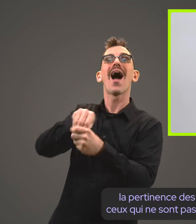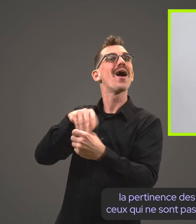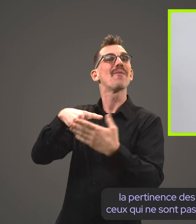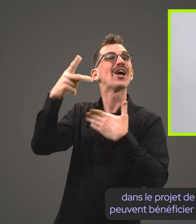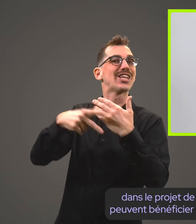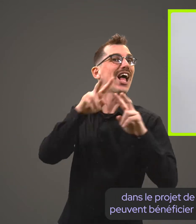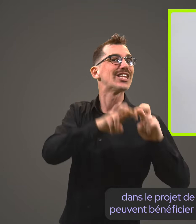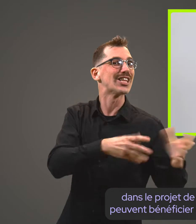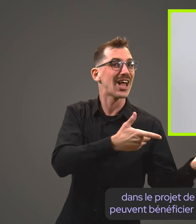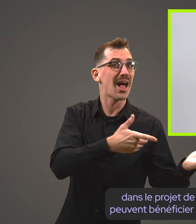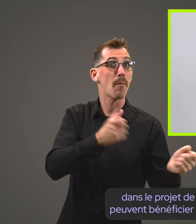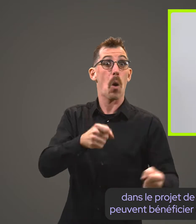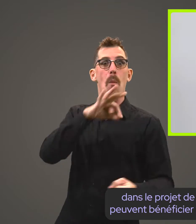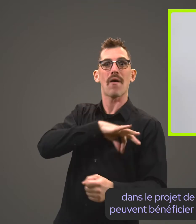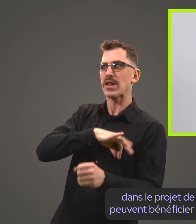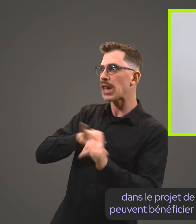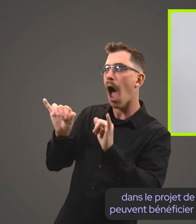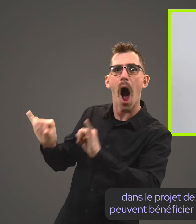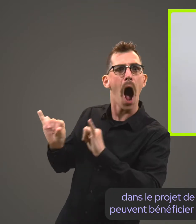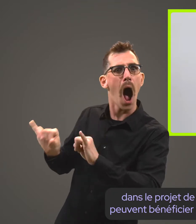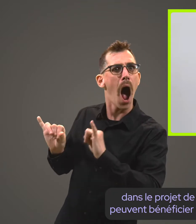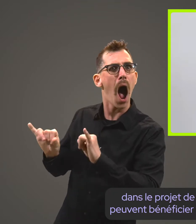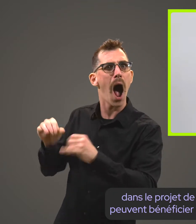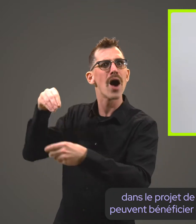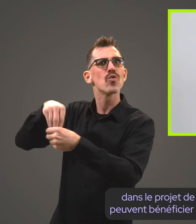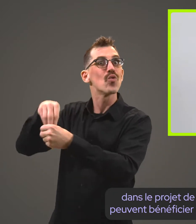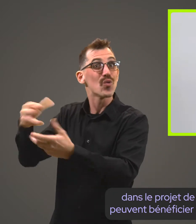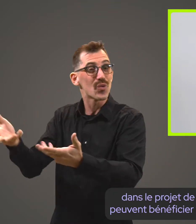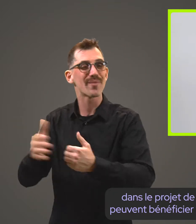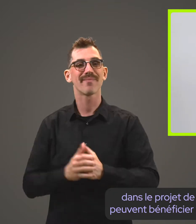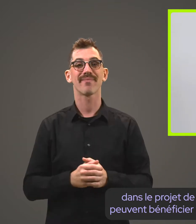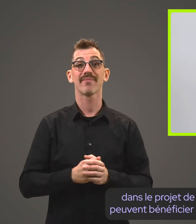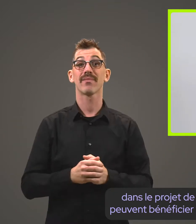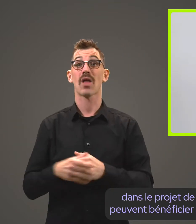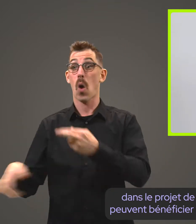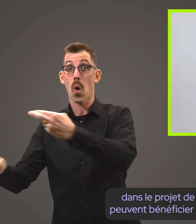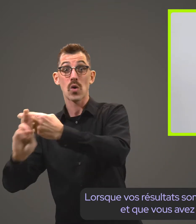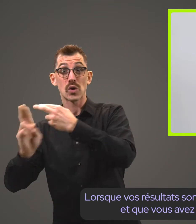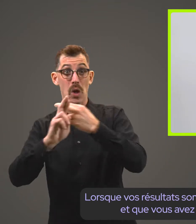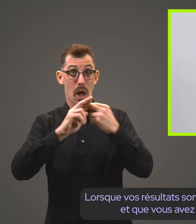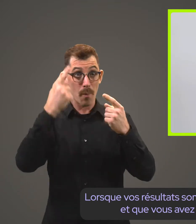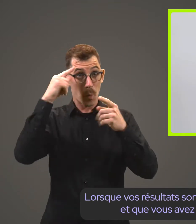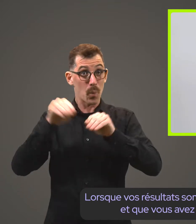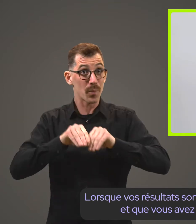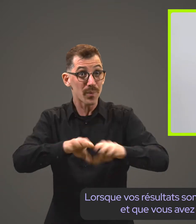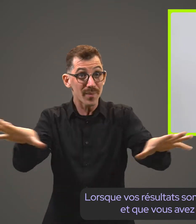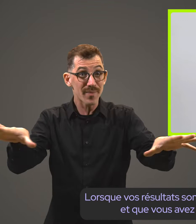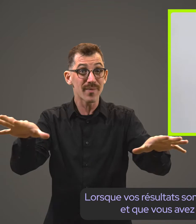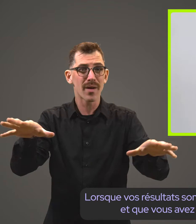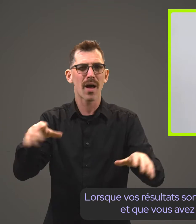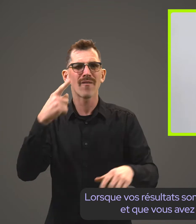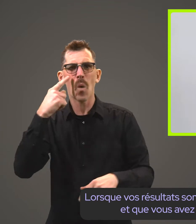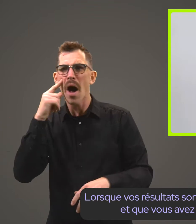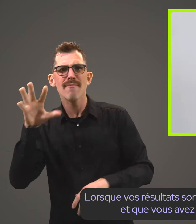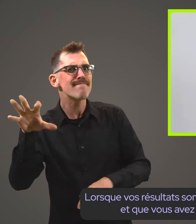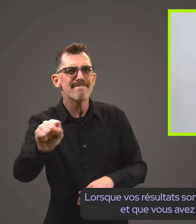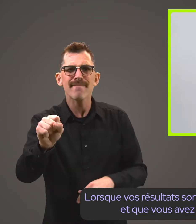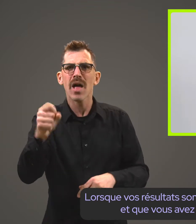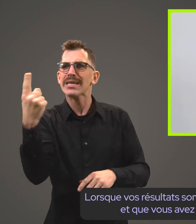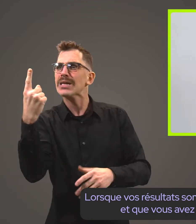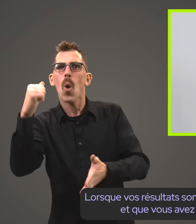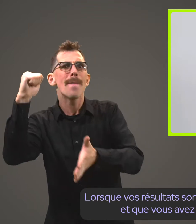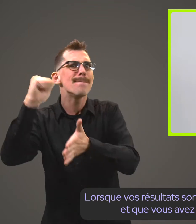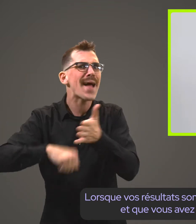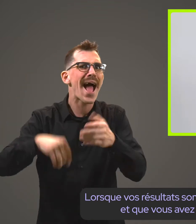involved in the research project directly, but who may benefit from the knowledge. When your results are ready to be communicated and